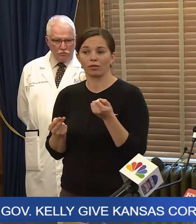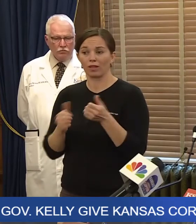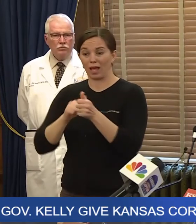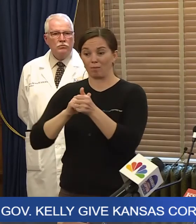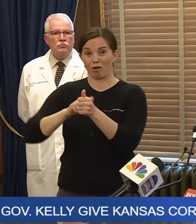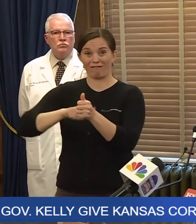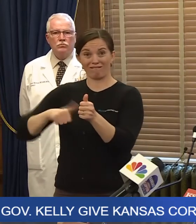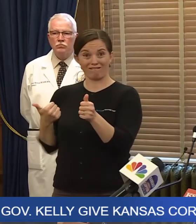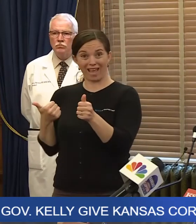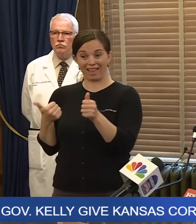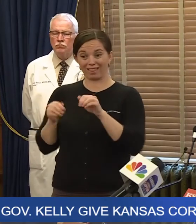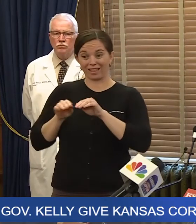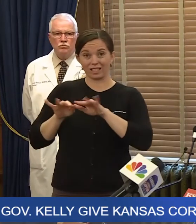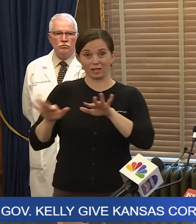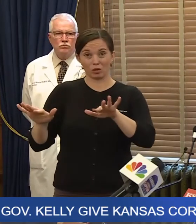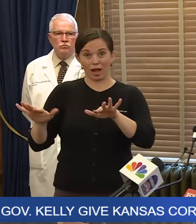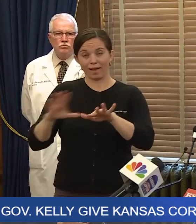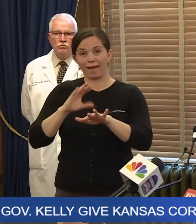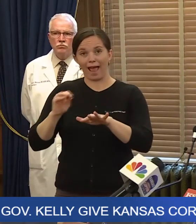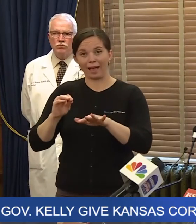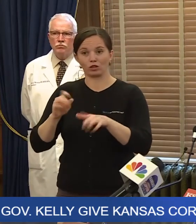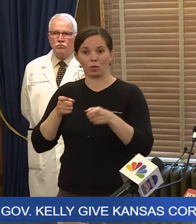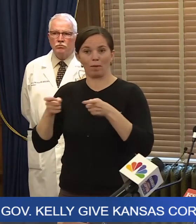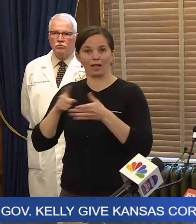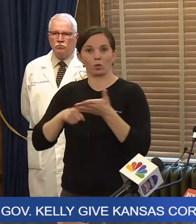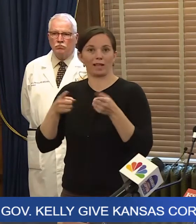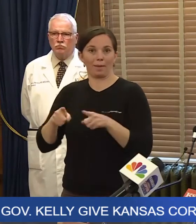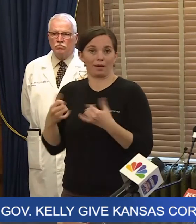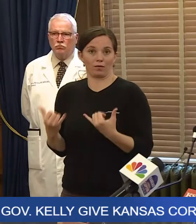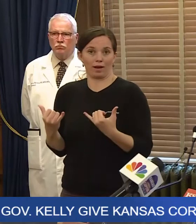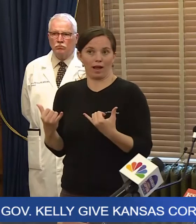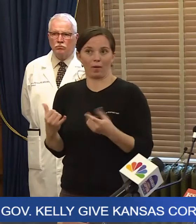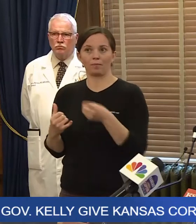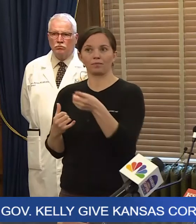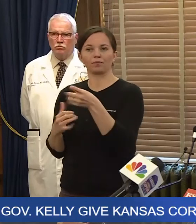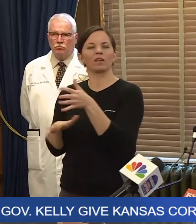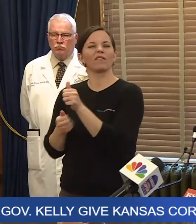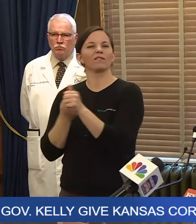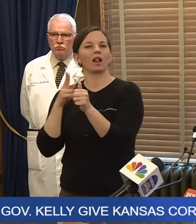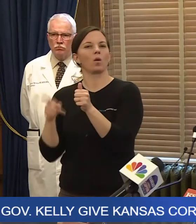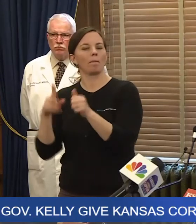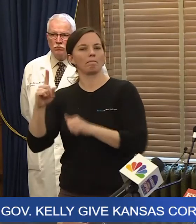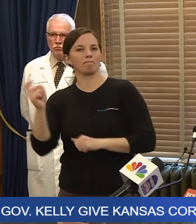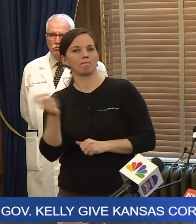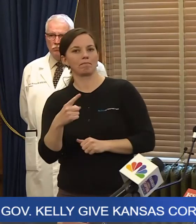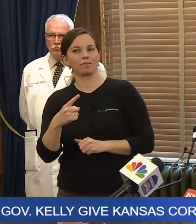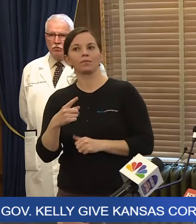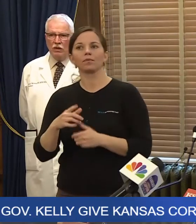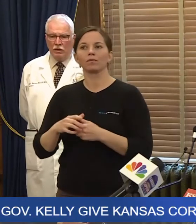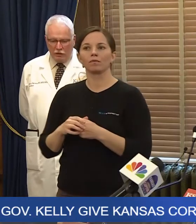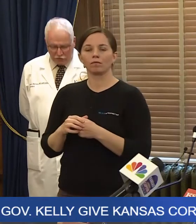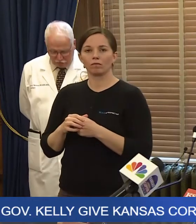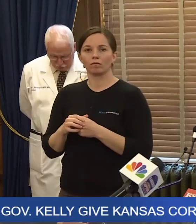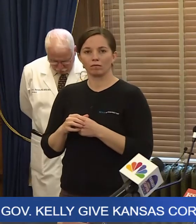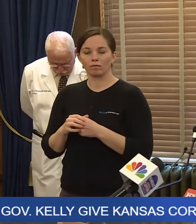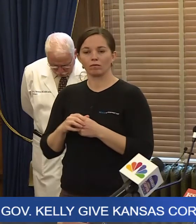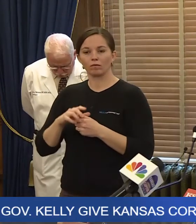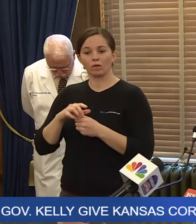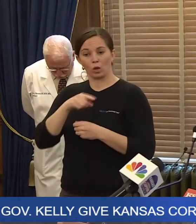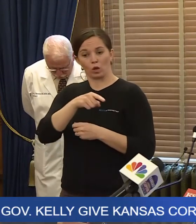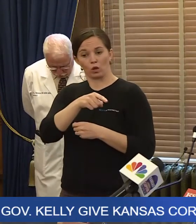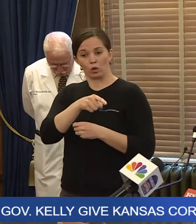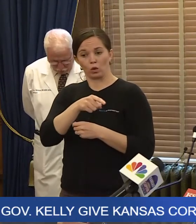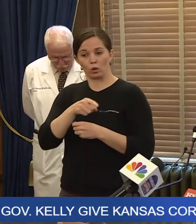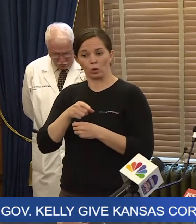prevent further spread, but also to deal with what they've got. And just to follow on that, when do you plan to make a decision and announce your